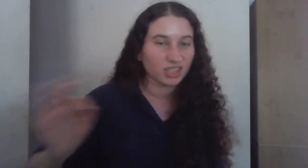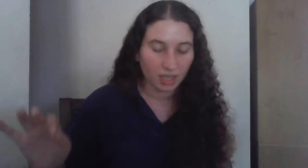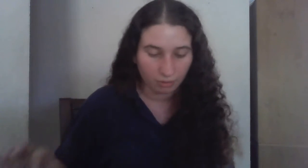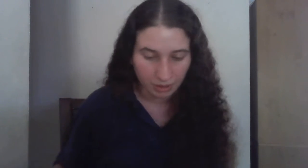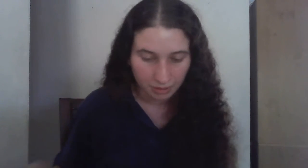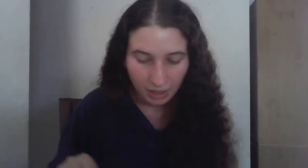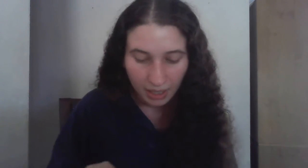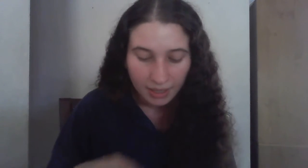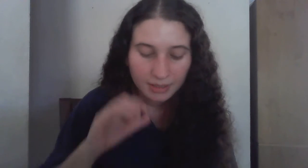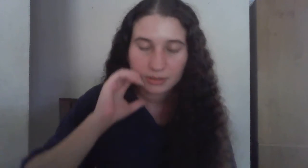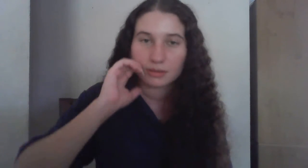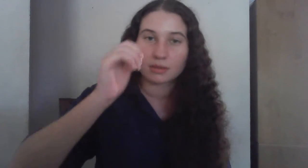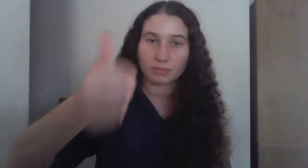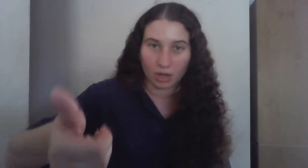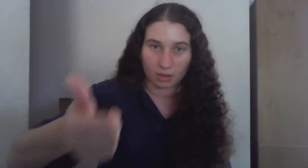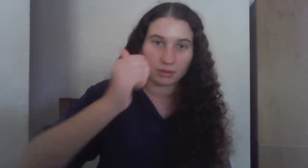like will. And then tomorrow.